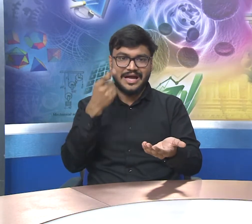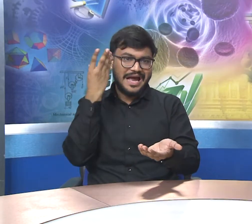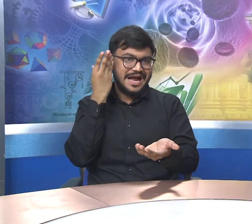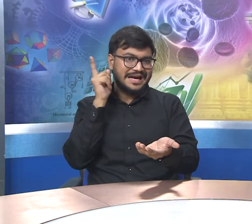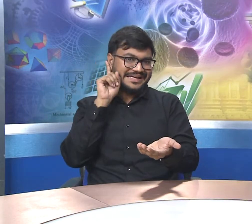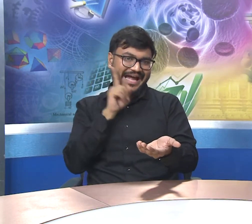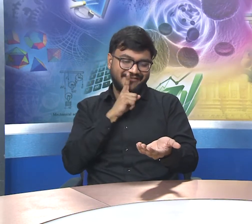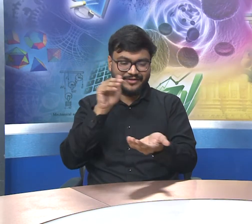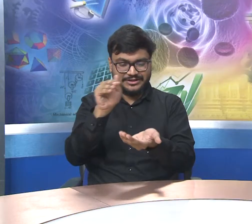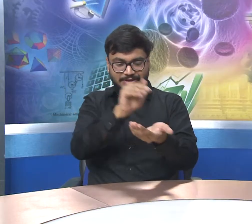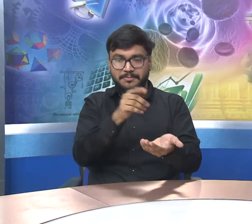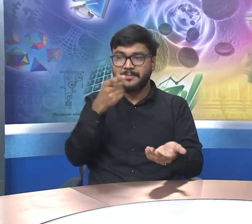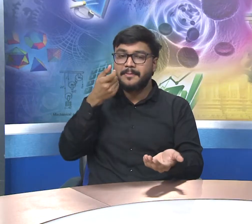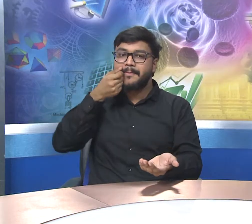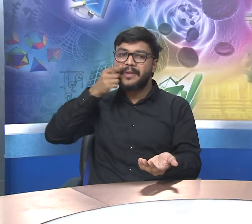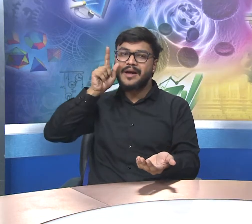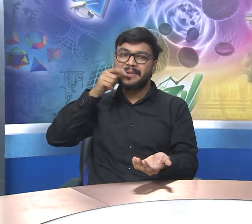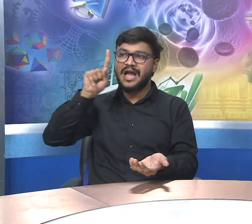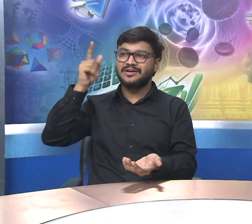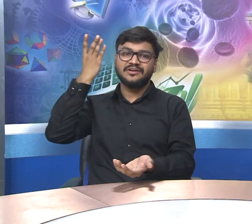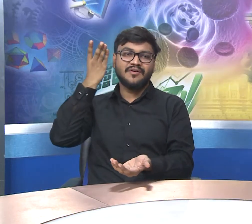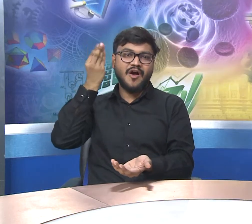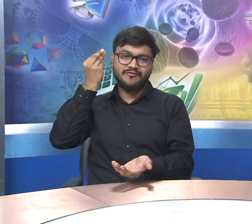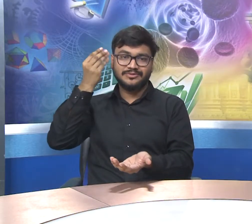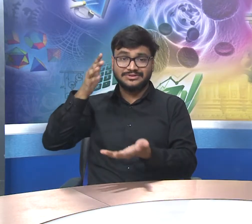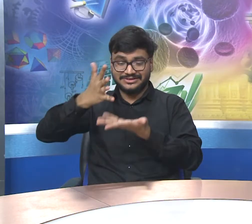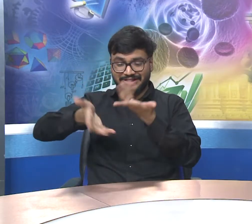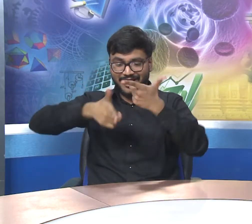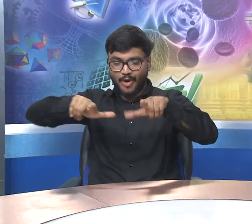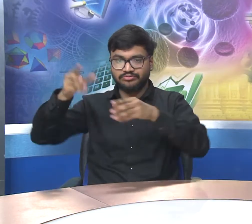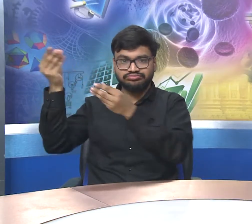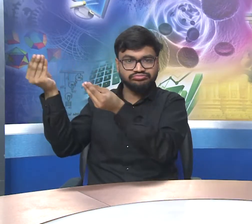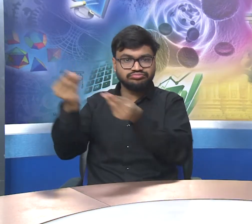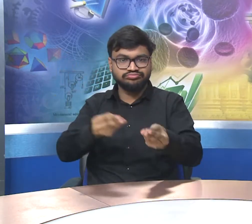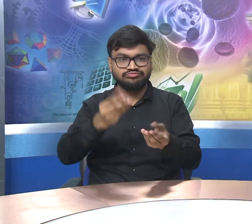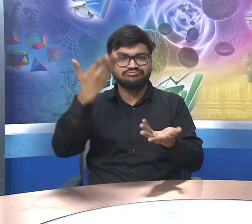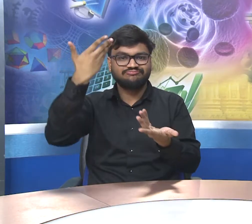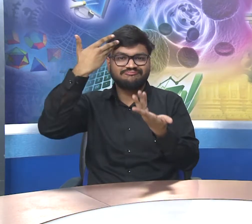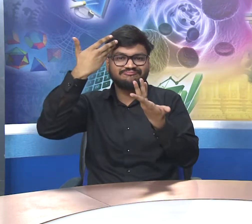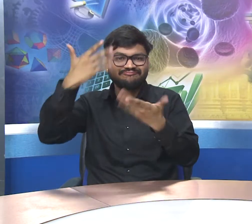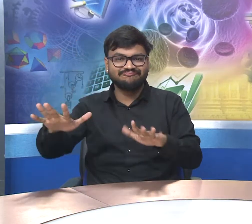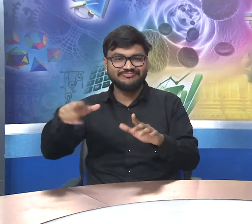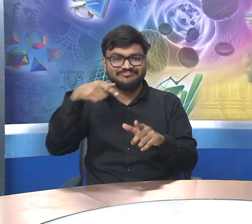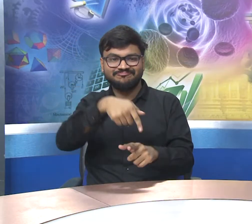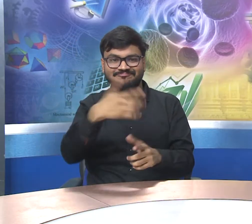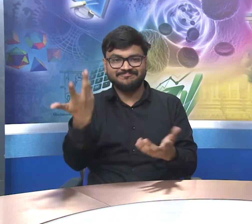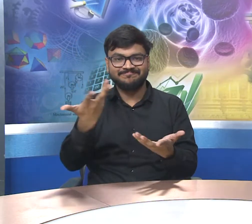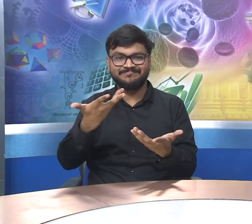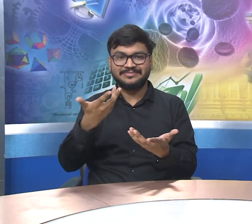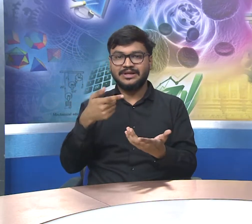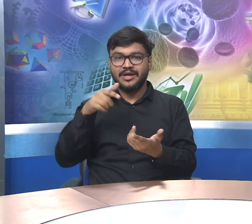deaf since birth or early childhood and have hearing or non-signing